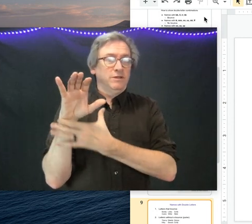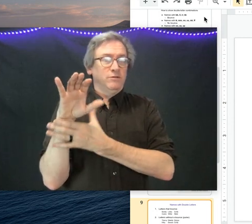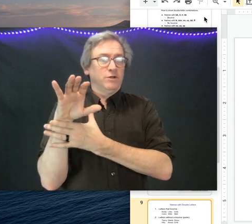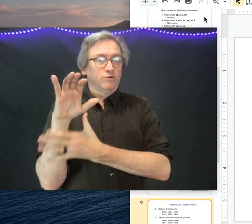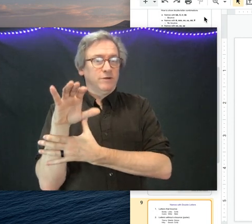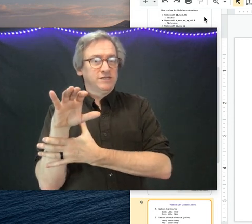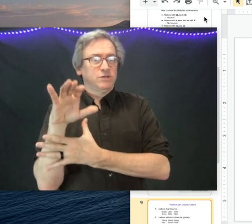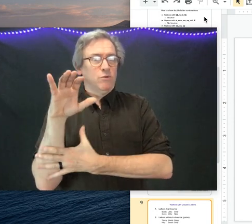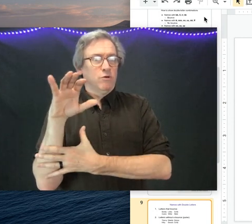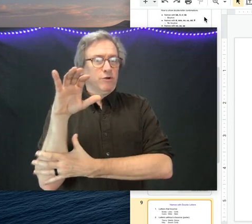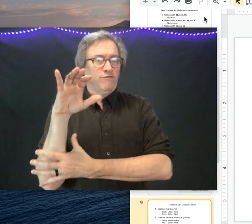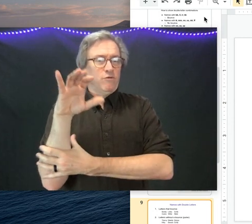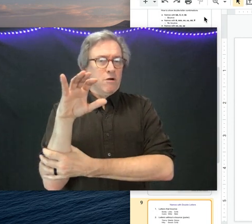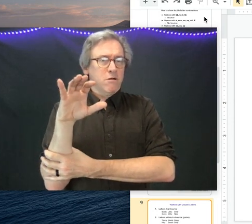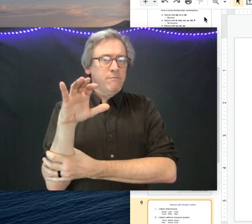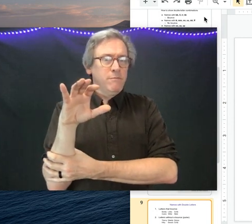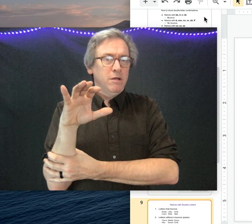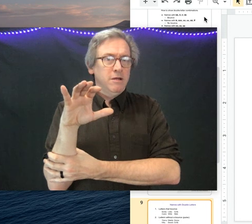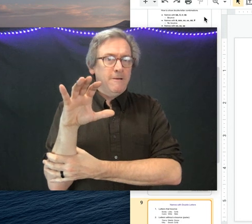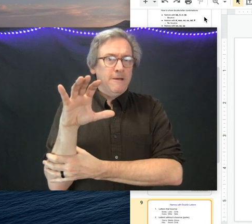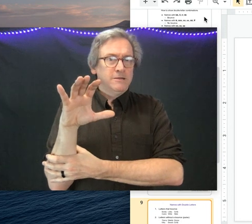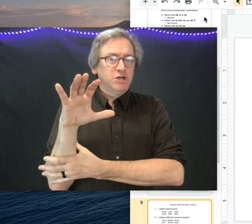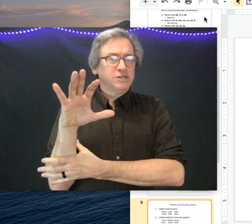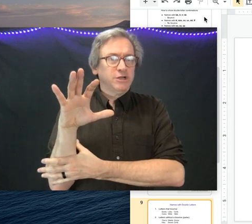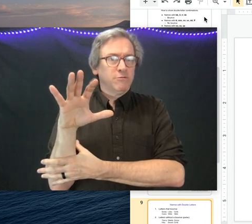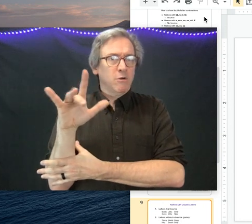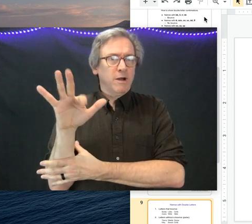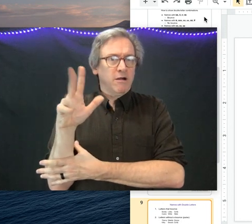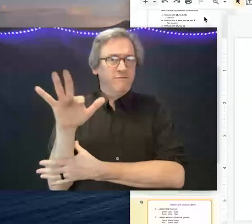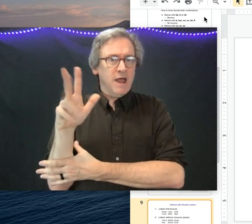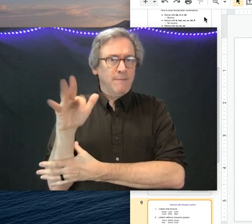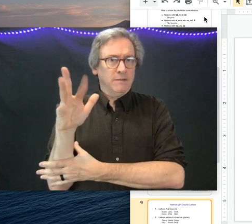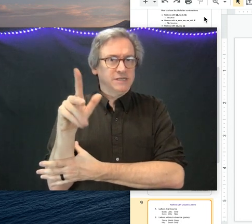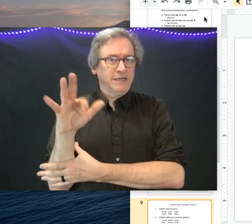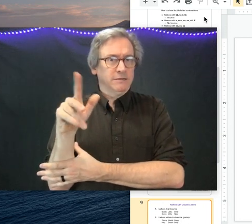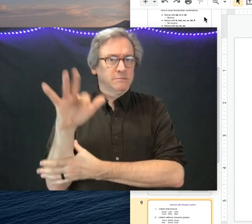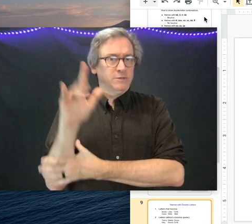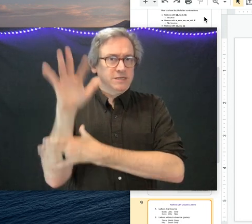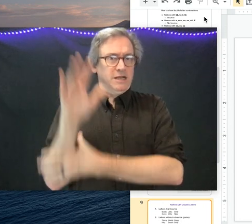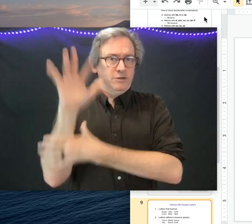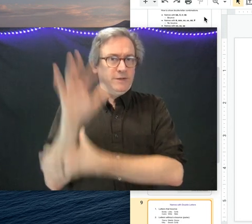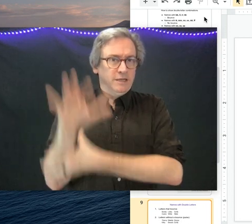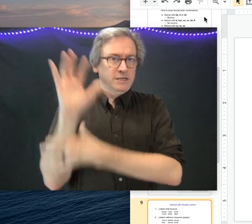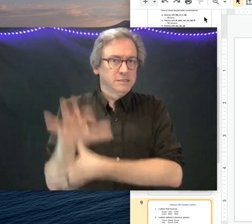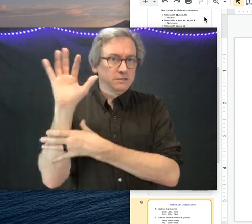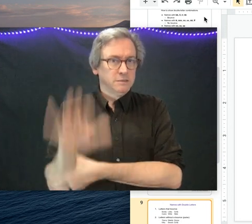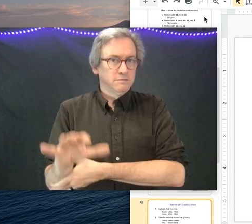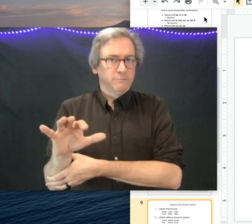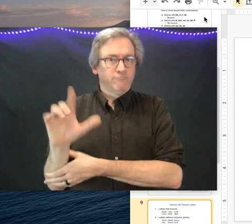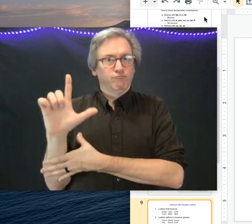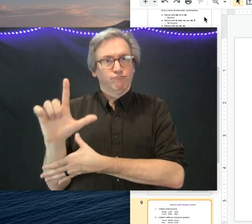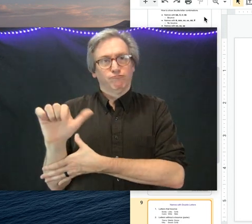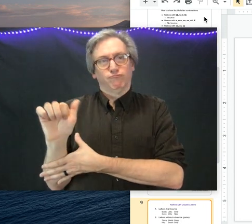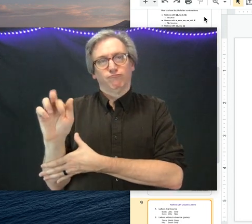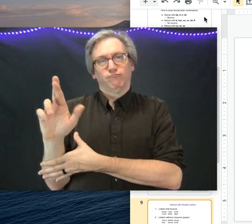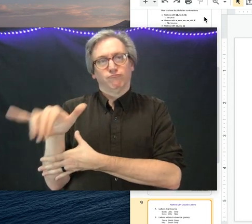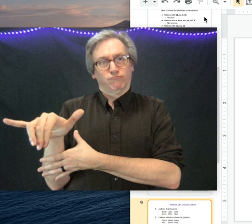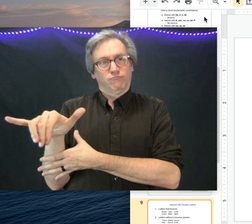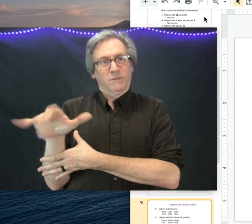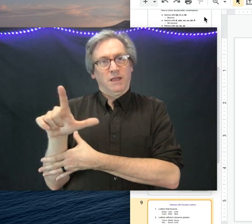contact with either your wrist or your forearm, just so you're aware of not bouncing it. So it's not doing this.